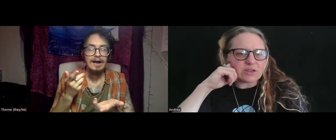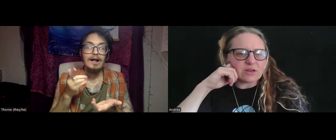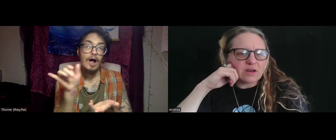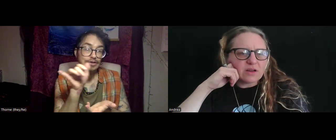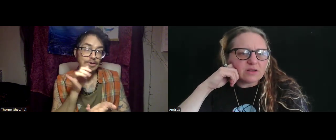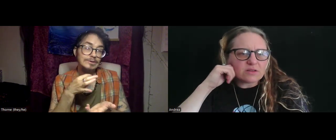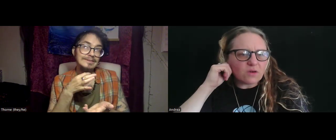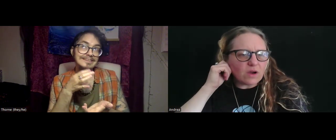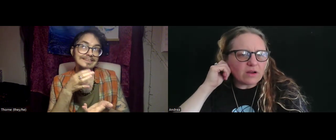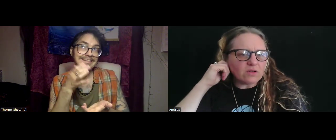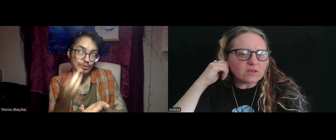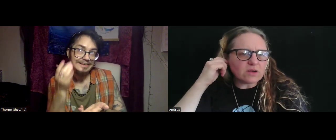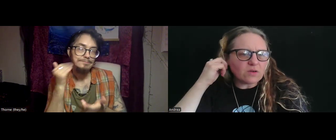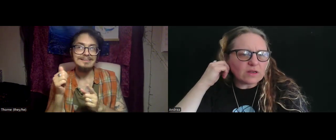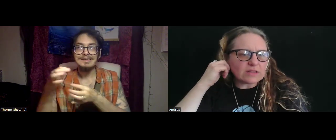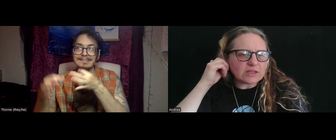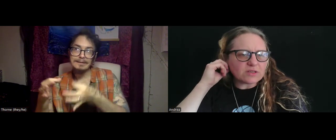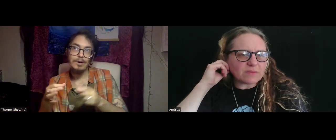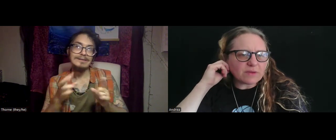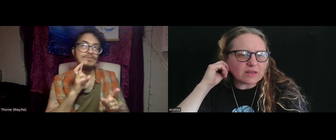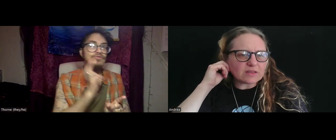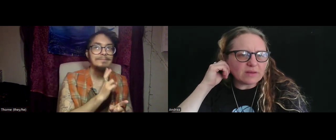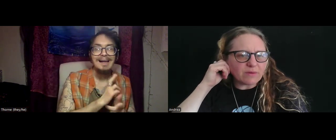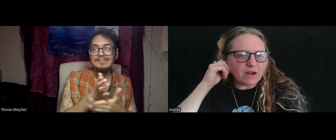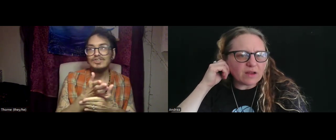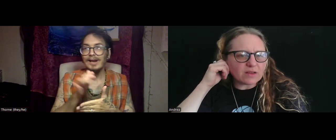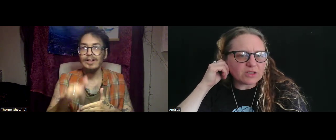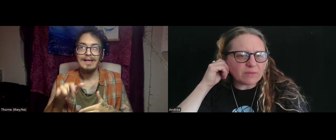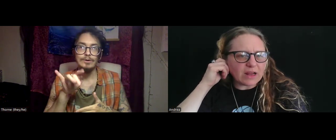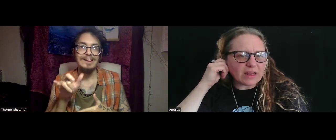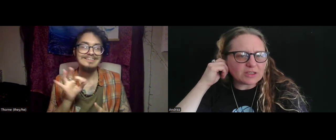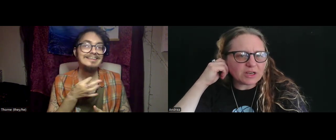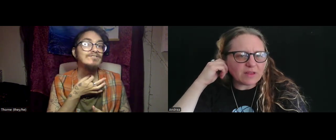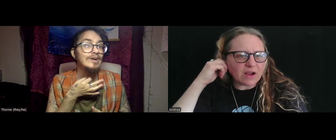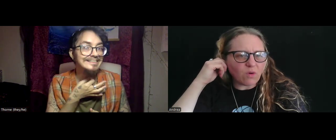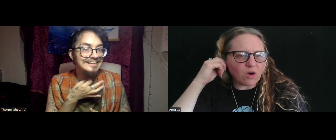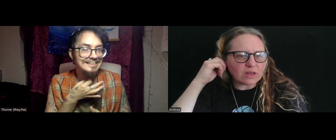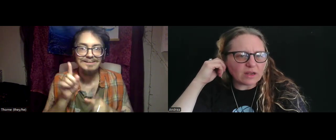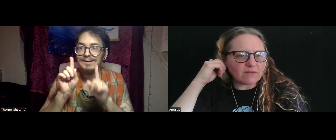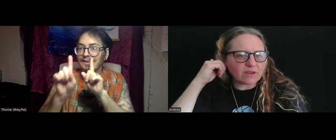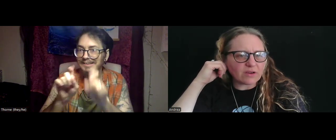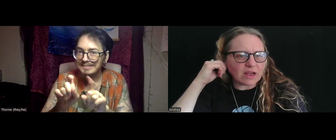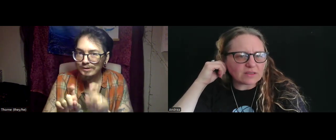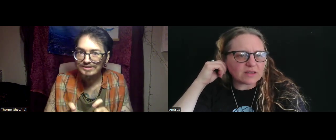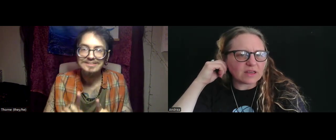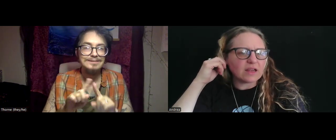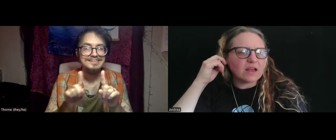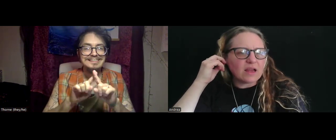nature. So, and also it's interesting because Libra and Gemini share that quality of curiosity,